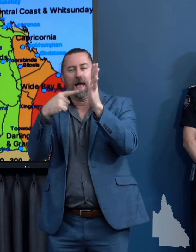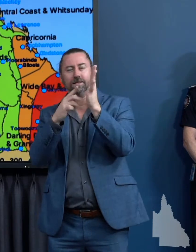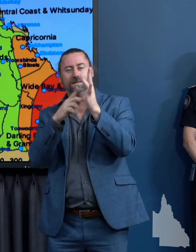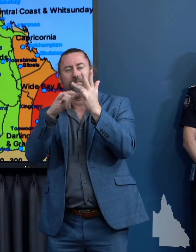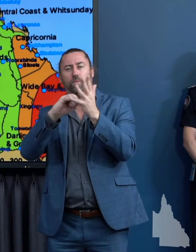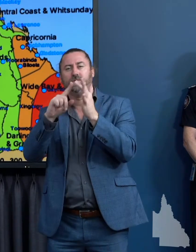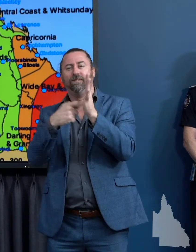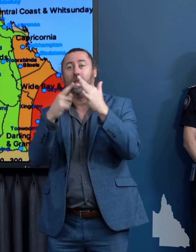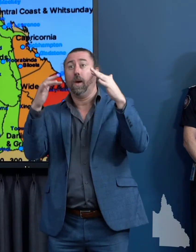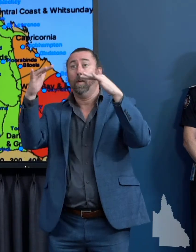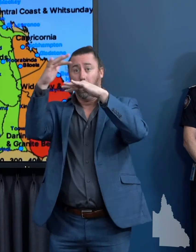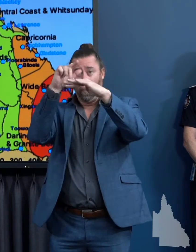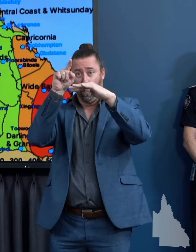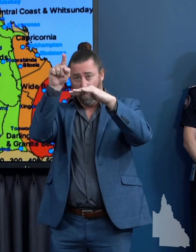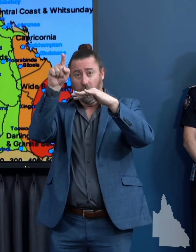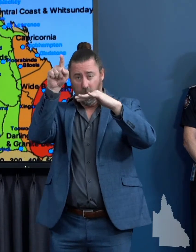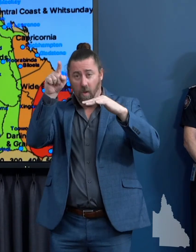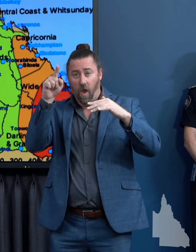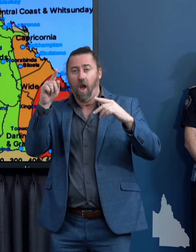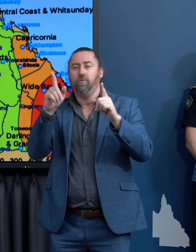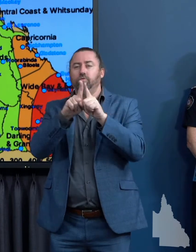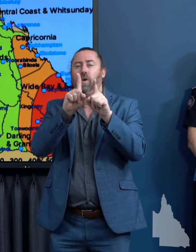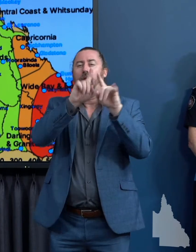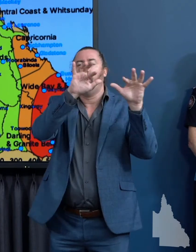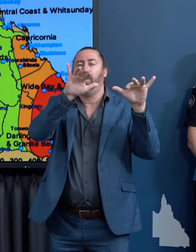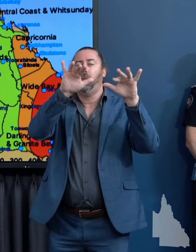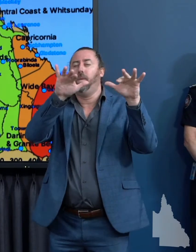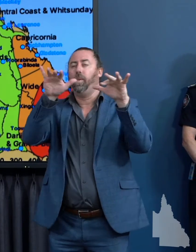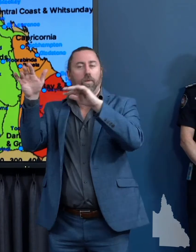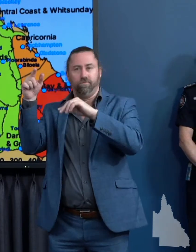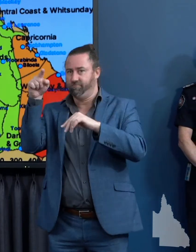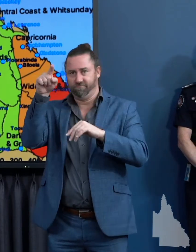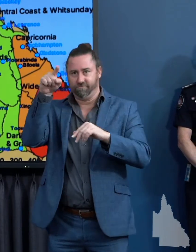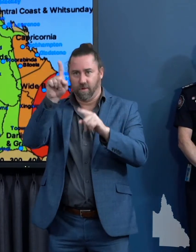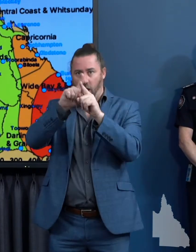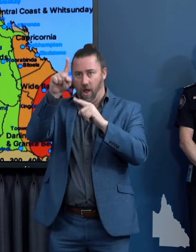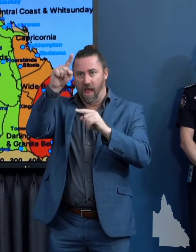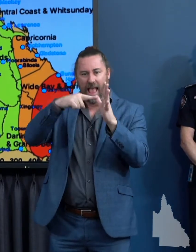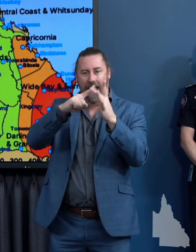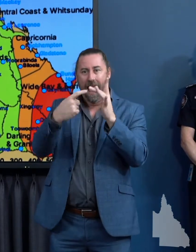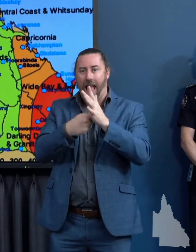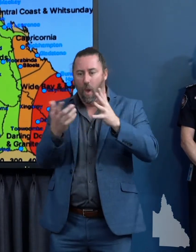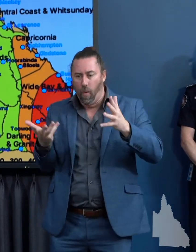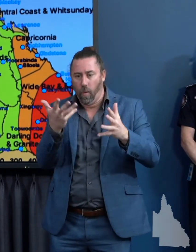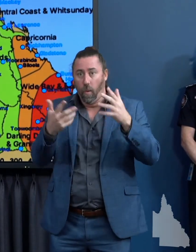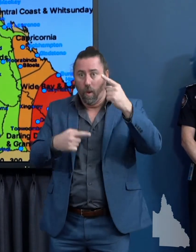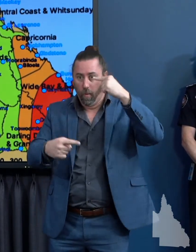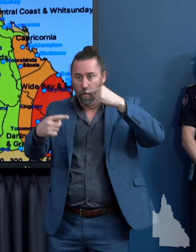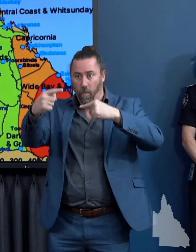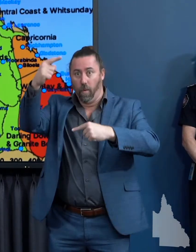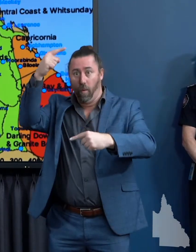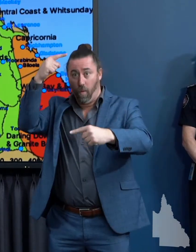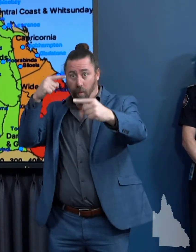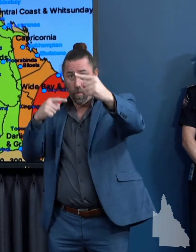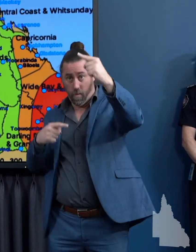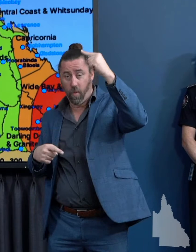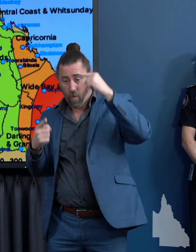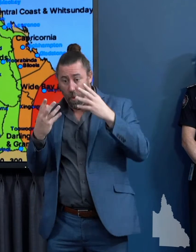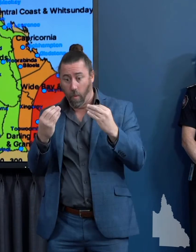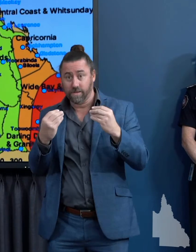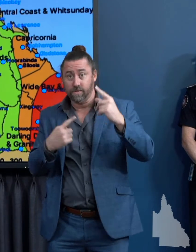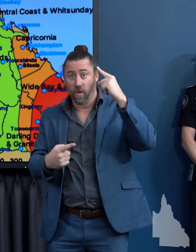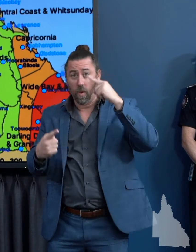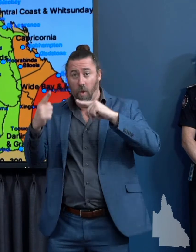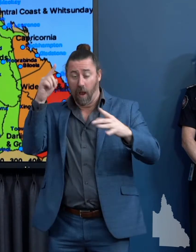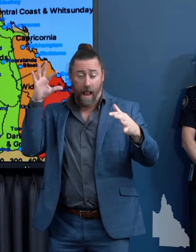situation to be very volatile. So we've got this unstable air, we've got a lot of moisture, and they're the 2 ingredients you need for